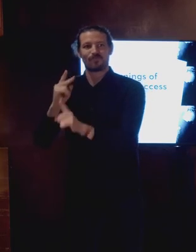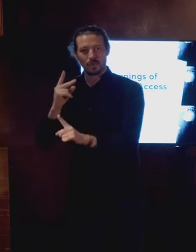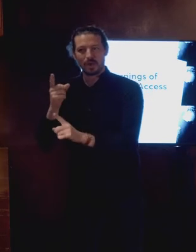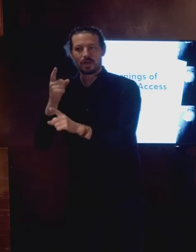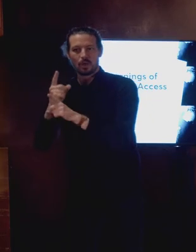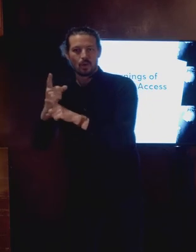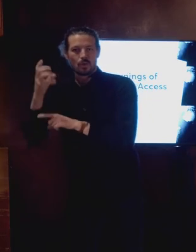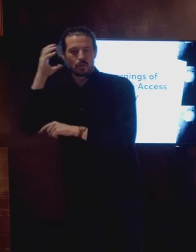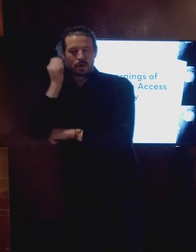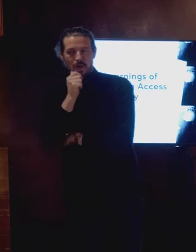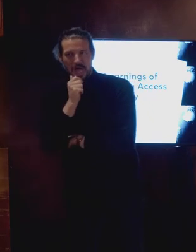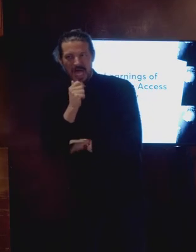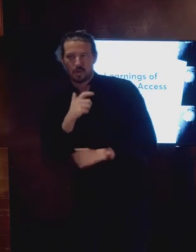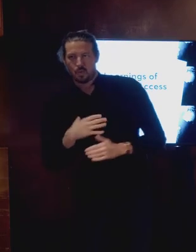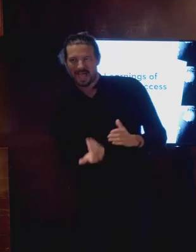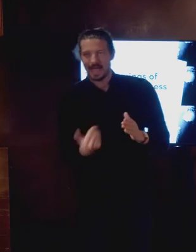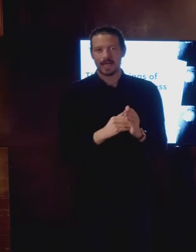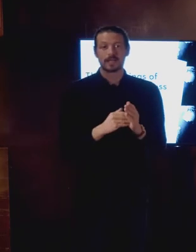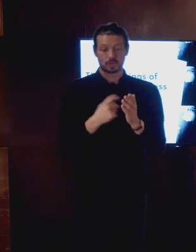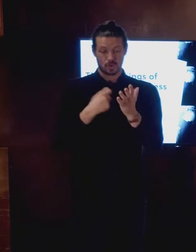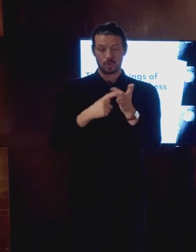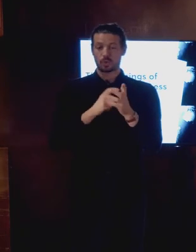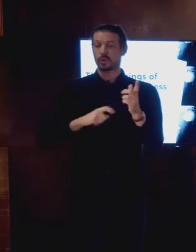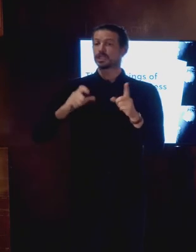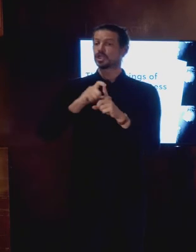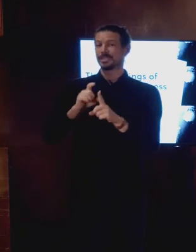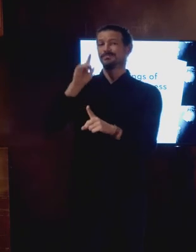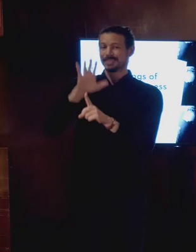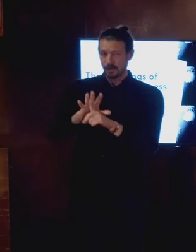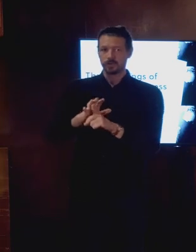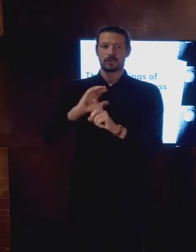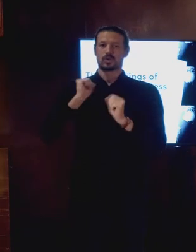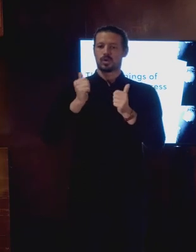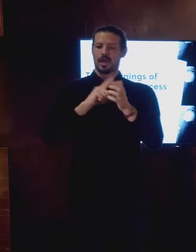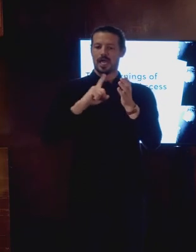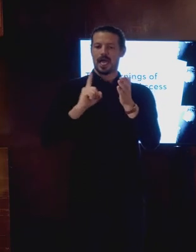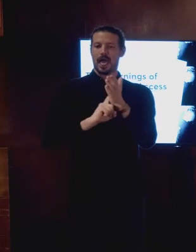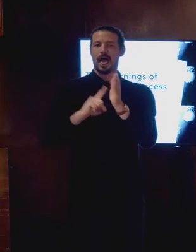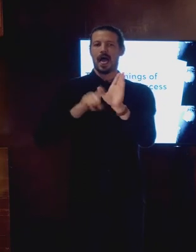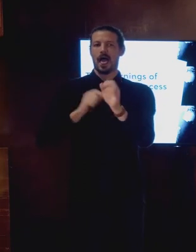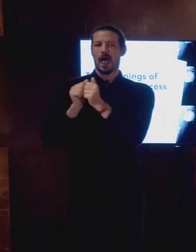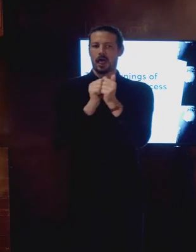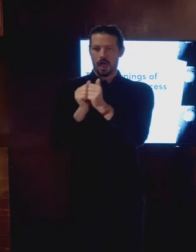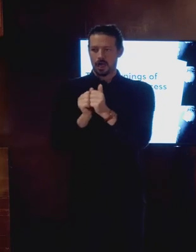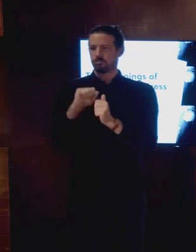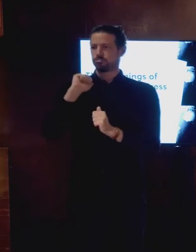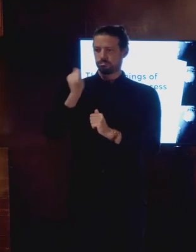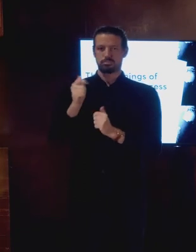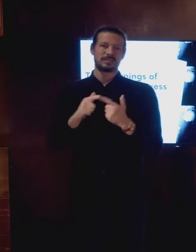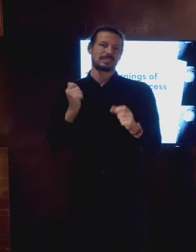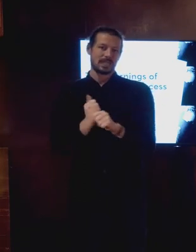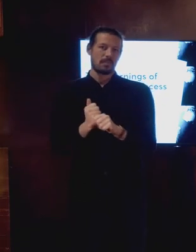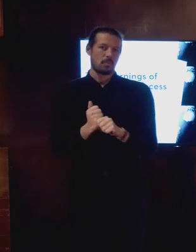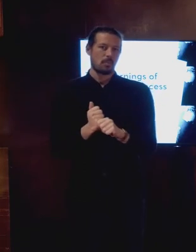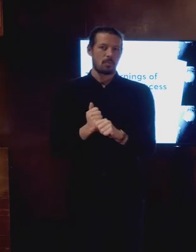people. I think Richard is a good advocate, is an ally, and he is he's an example of someone that,